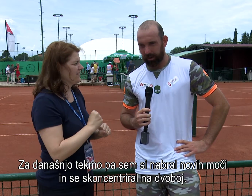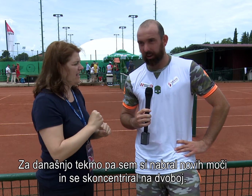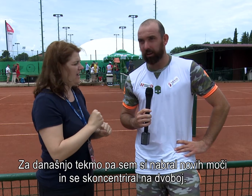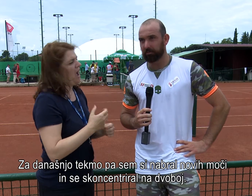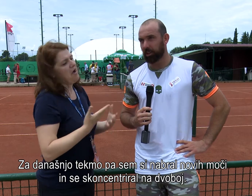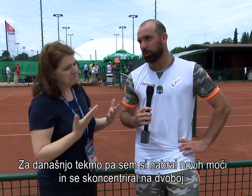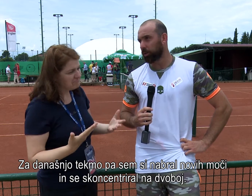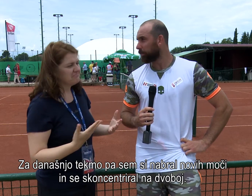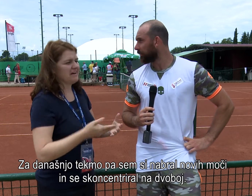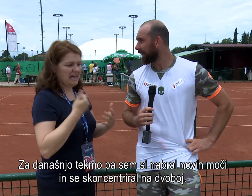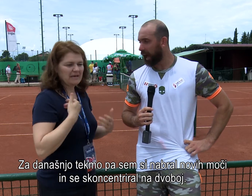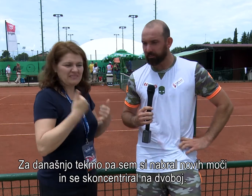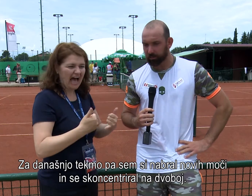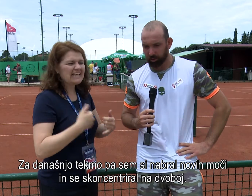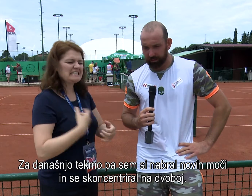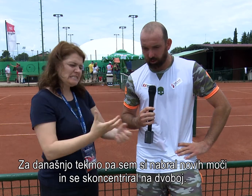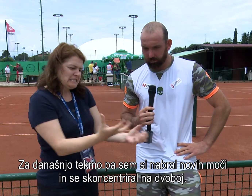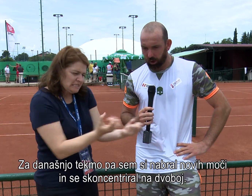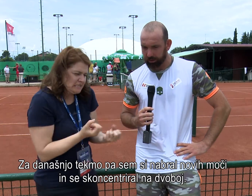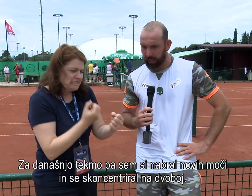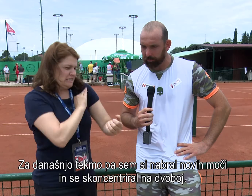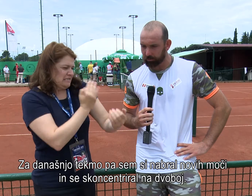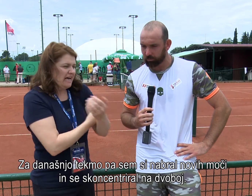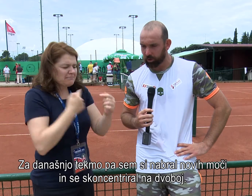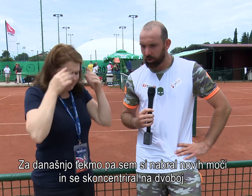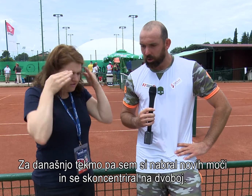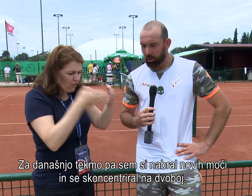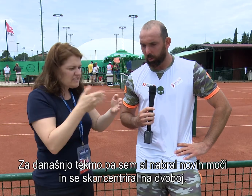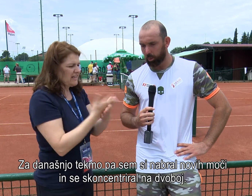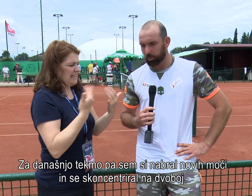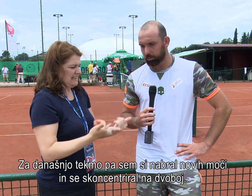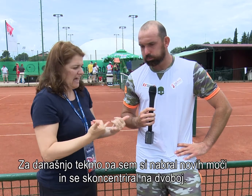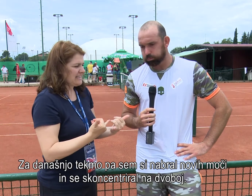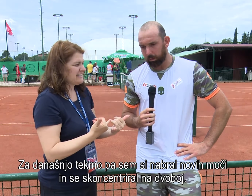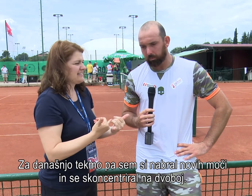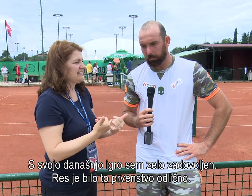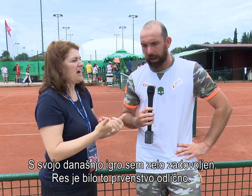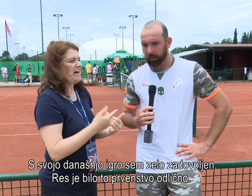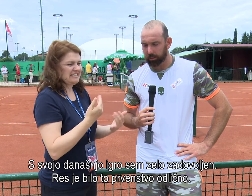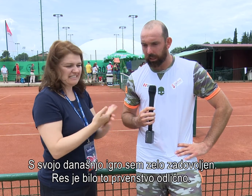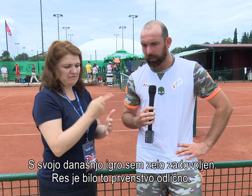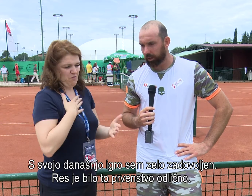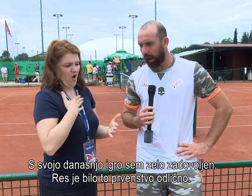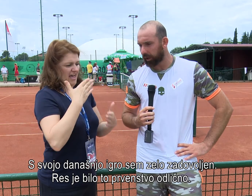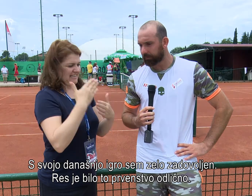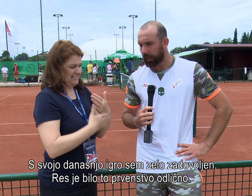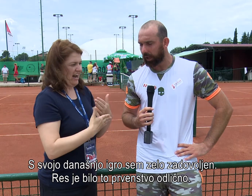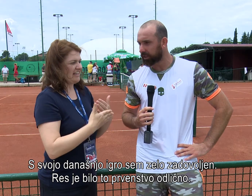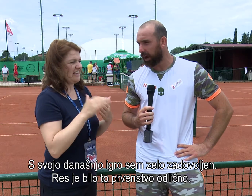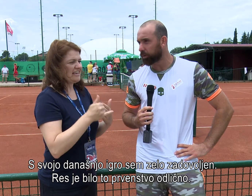Aber ich konnte noch mal viel Kraft und Motivation für heute sammeln und von meiner Seite war es wirklich ein sehr gutes